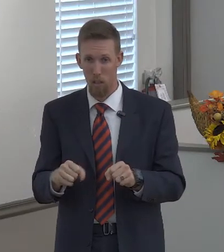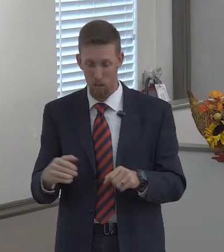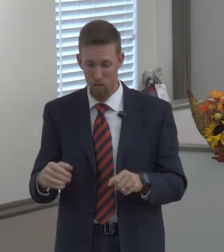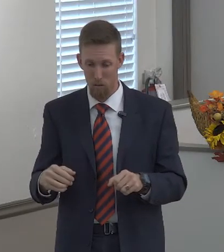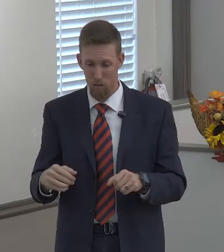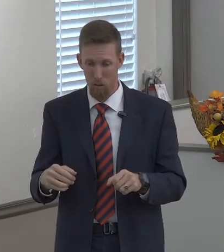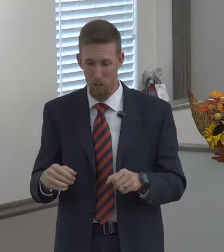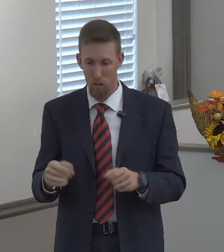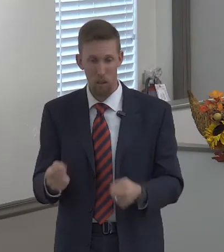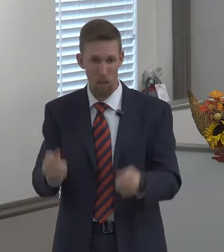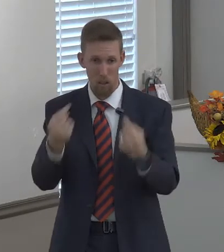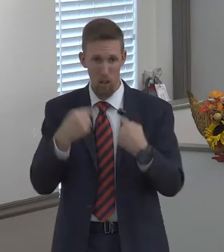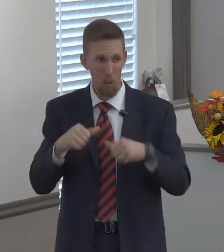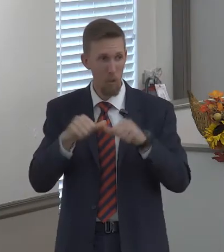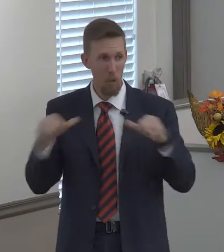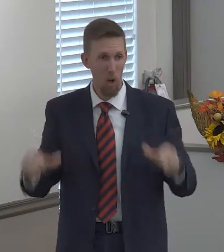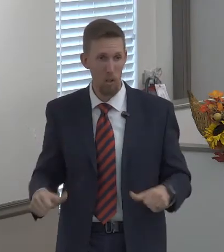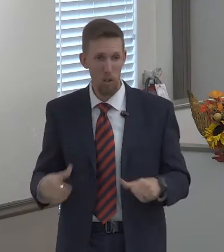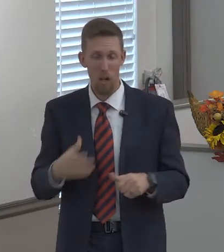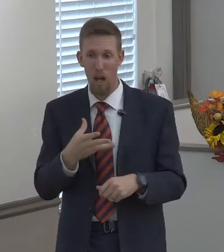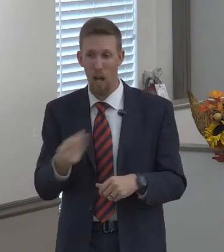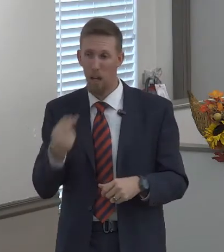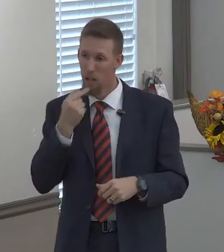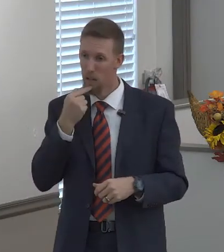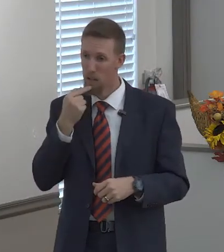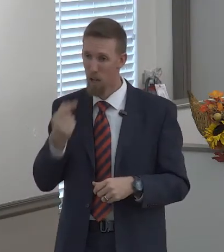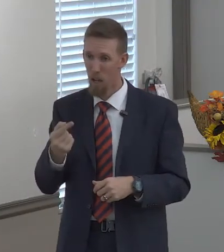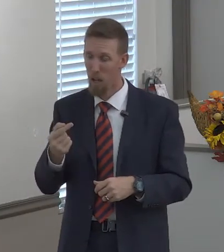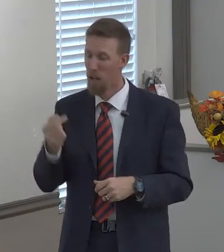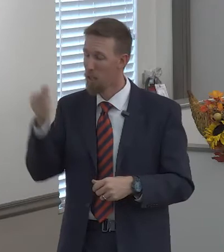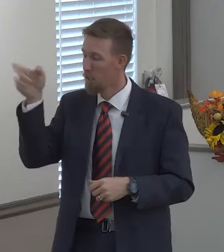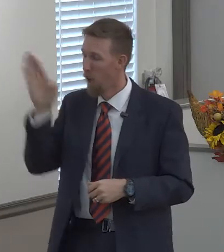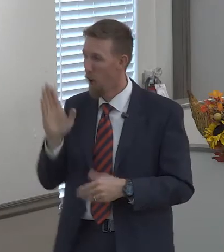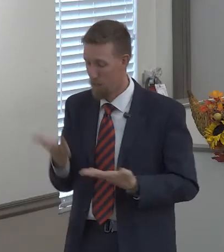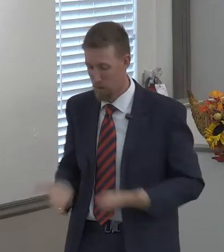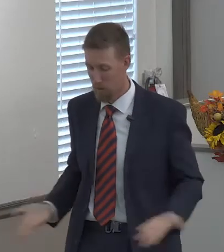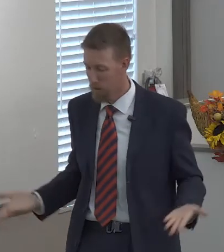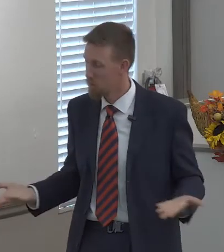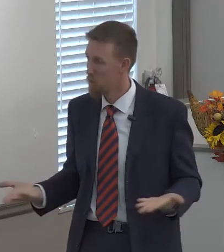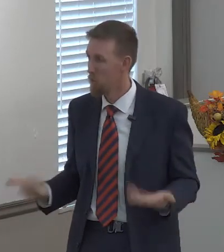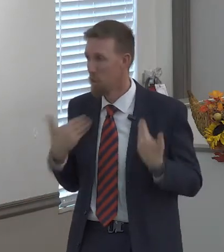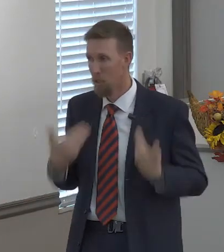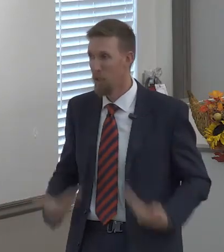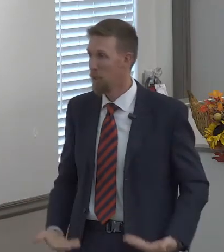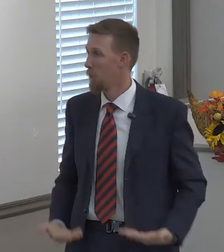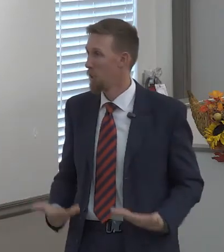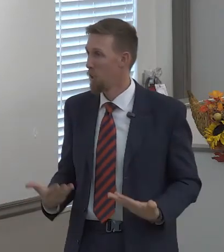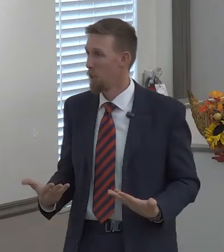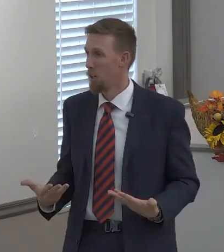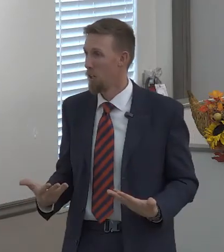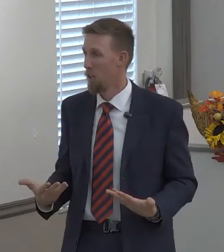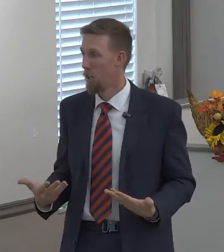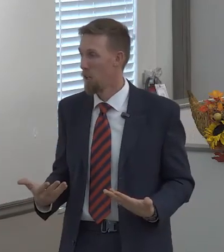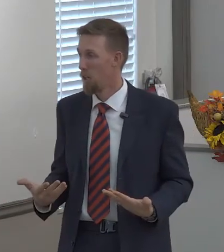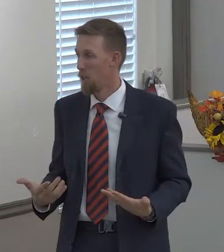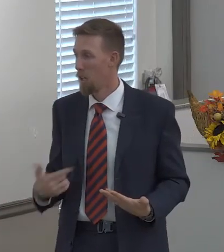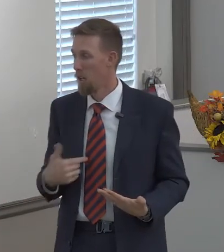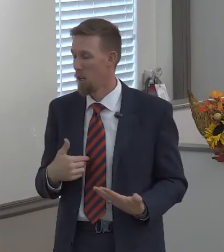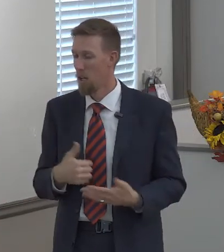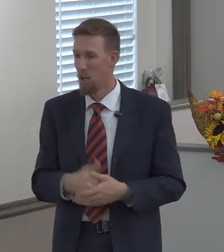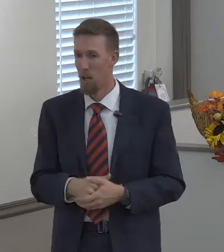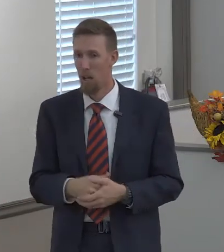me Lord, Lord, and do not the things that I say?" Good question. We want